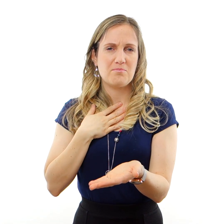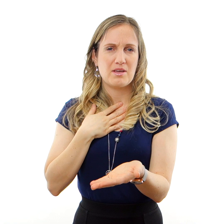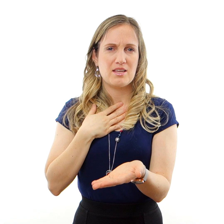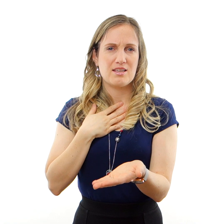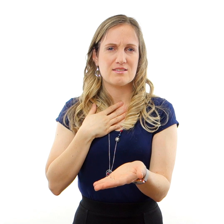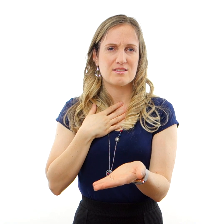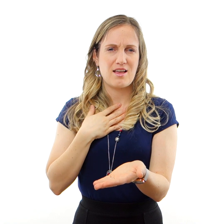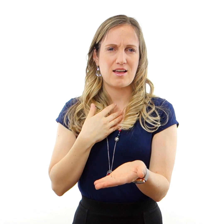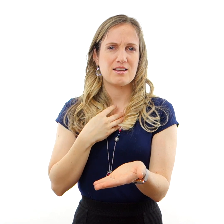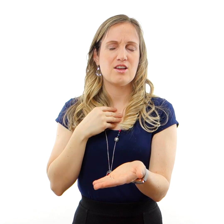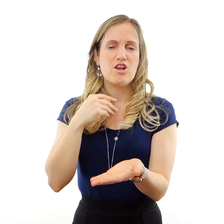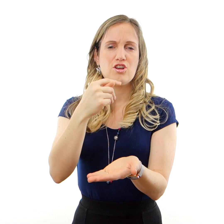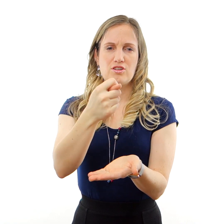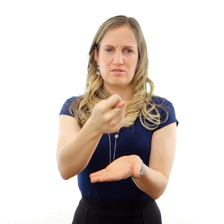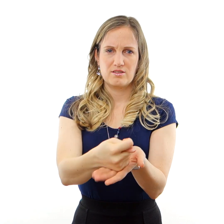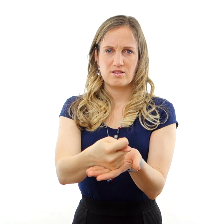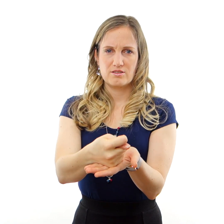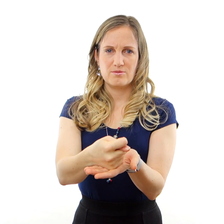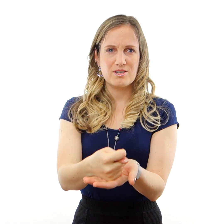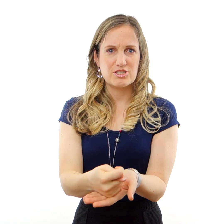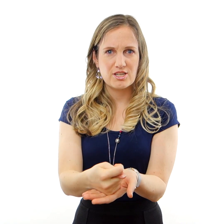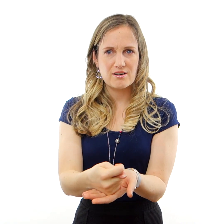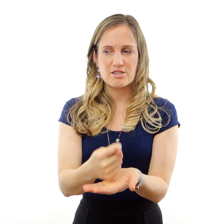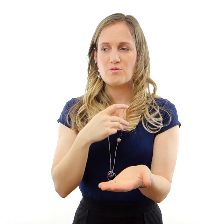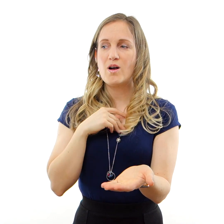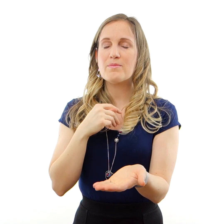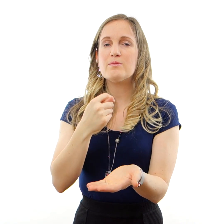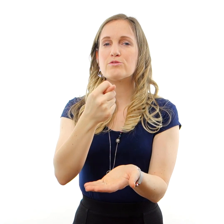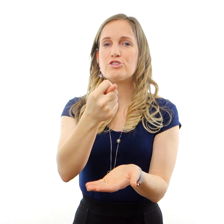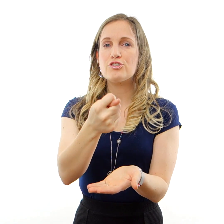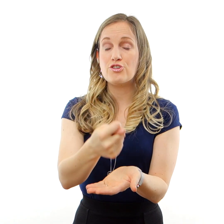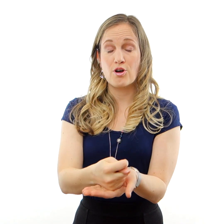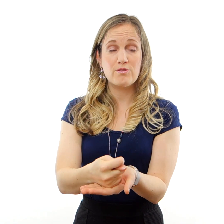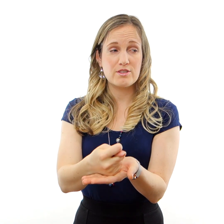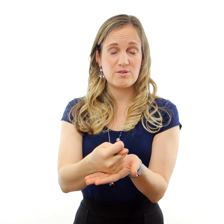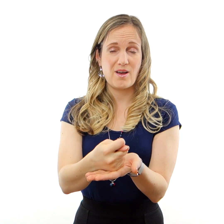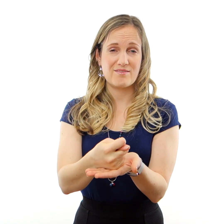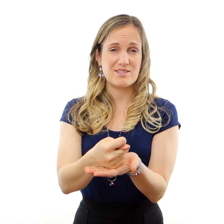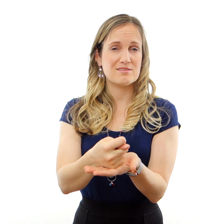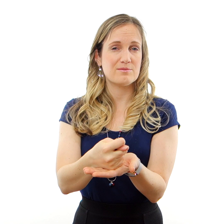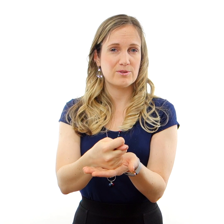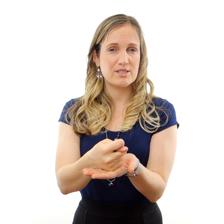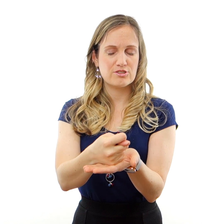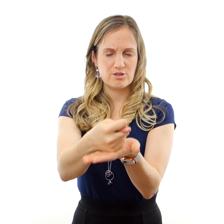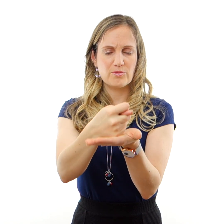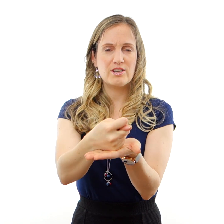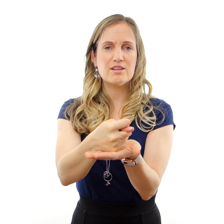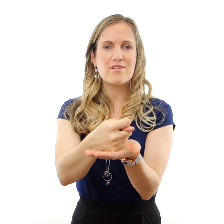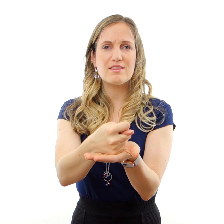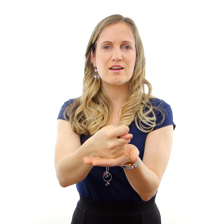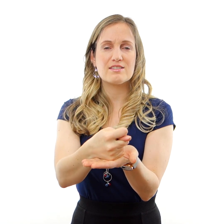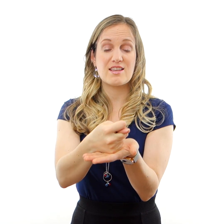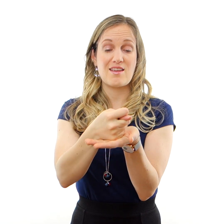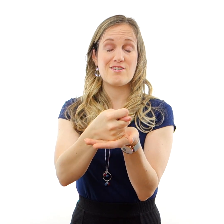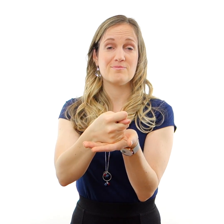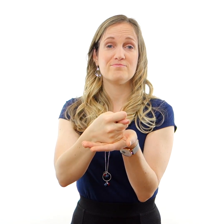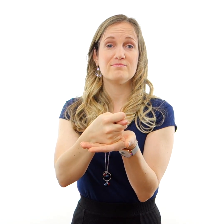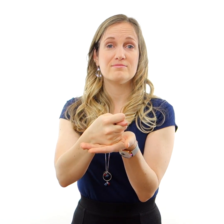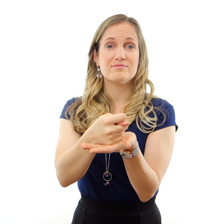it inside. You want to share it. You want people to know that you have a testimony. So you're putting it right there and saying, here, look at